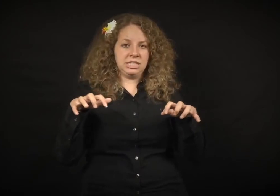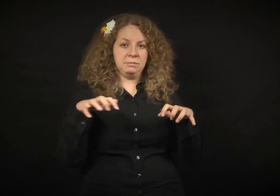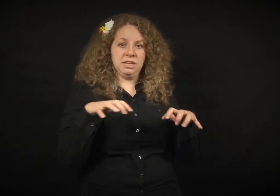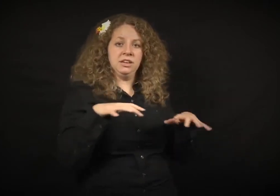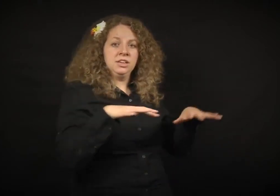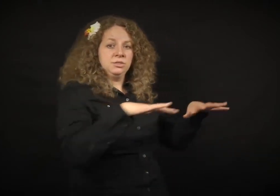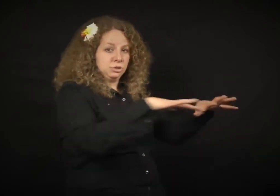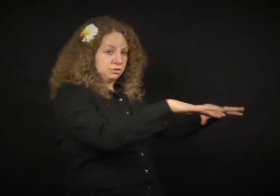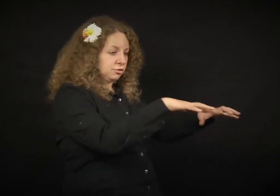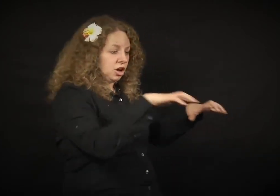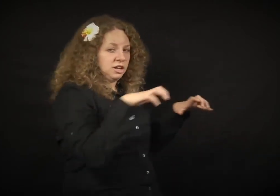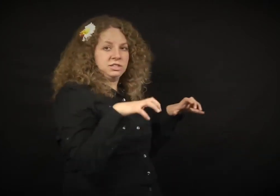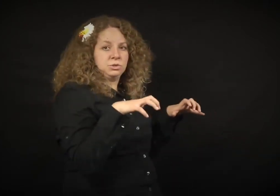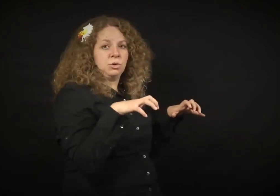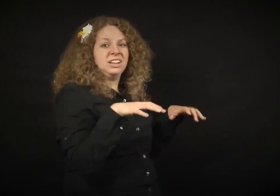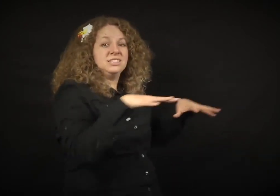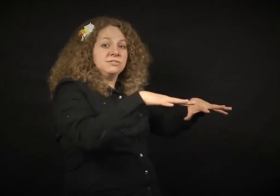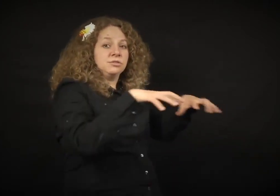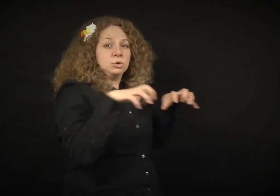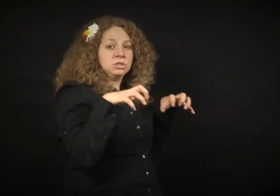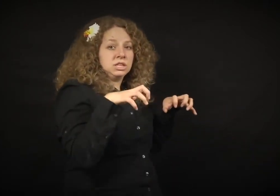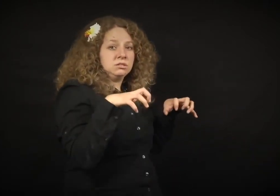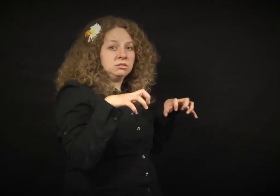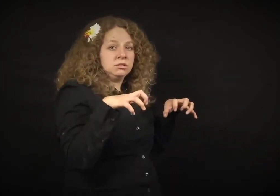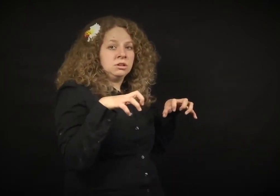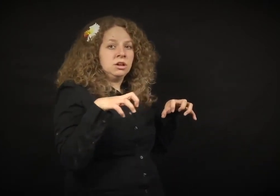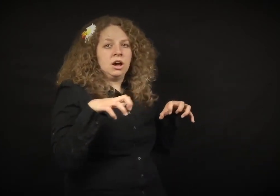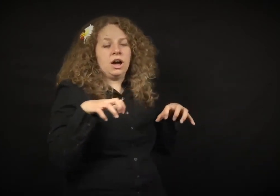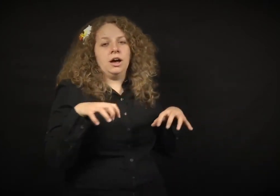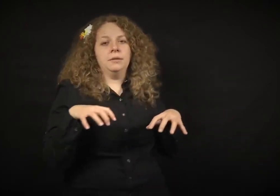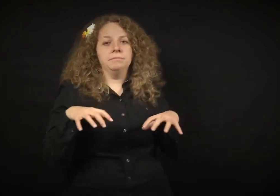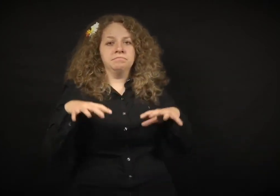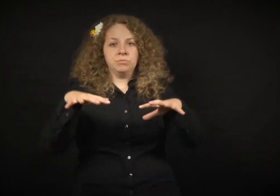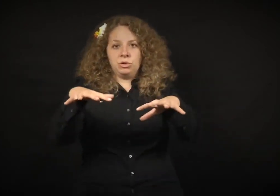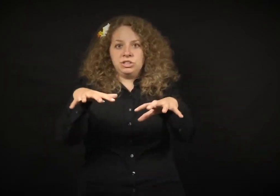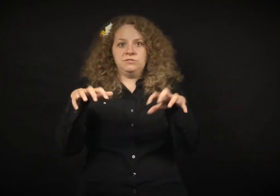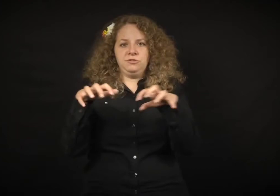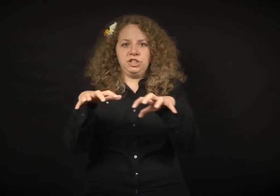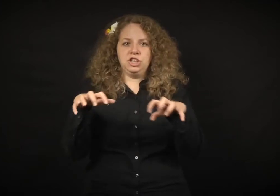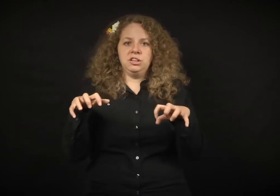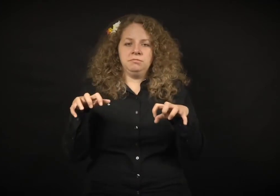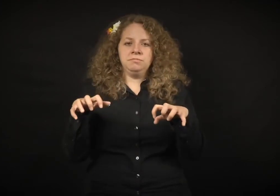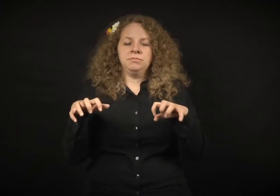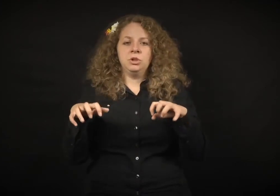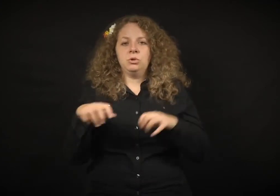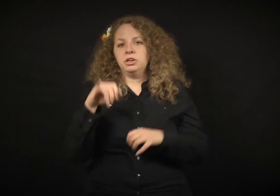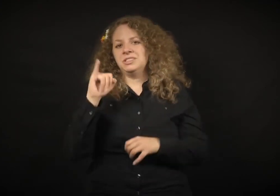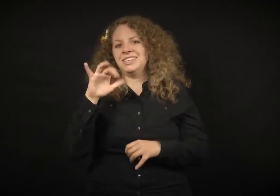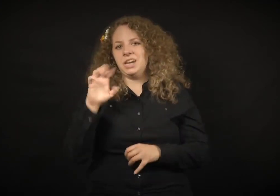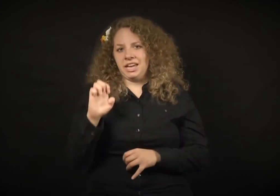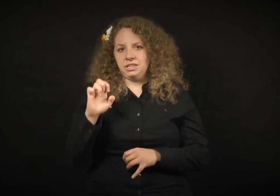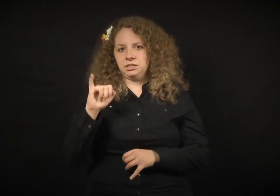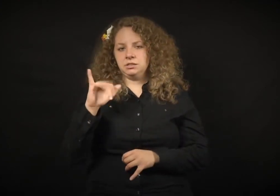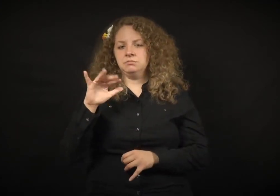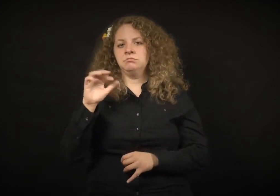can be there's frost or it's frozen or it's frigid, or you can sign ice. You